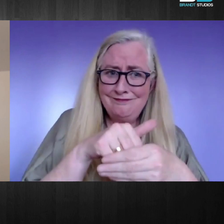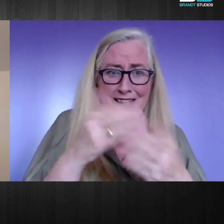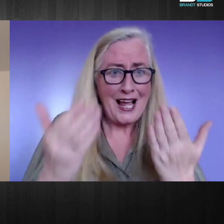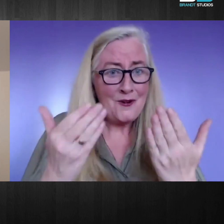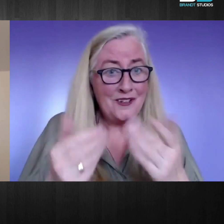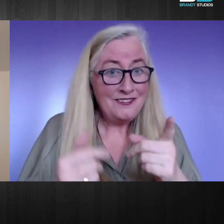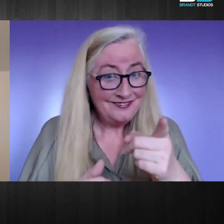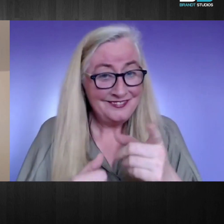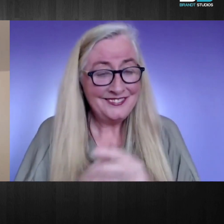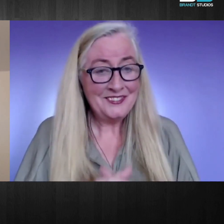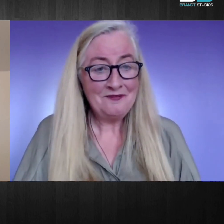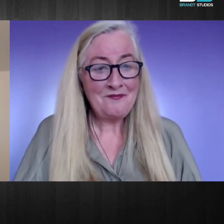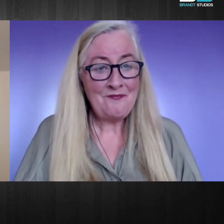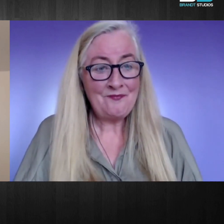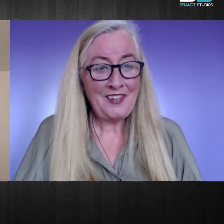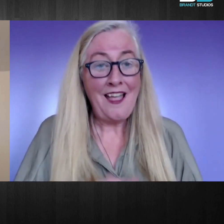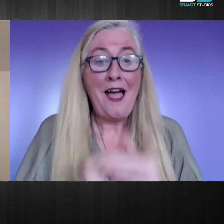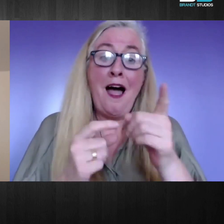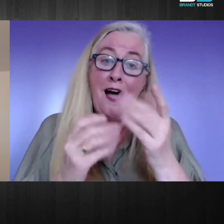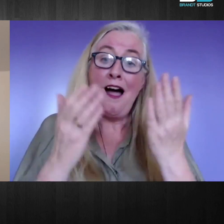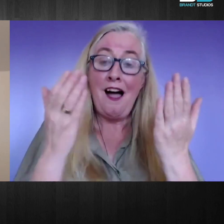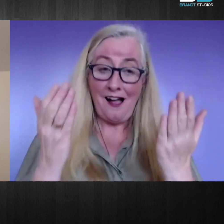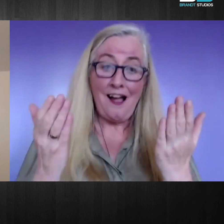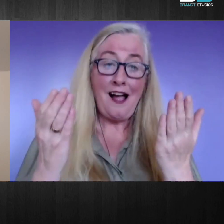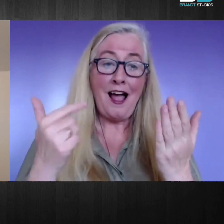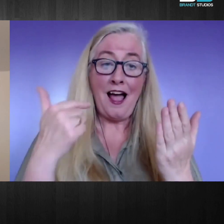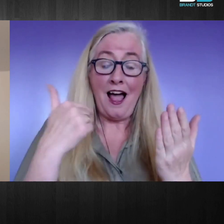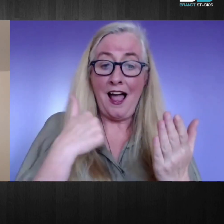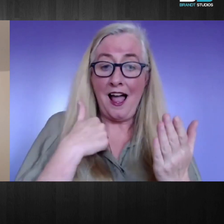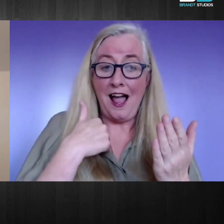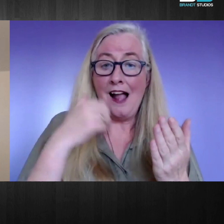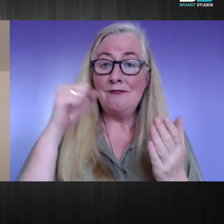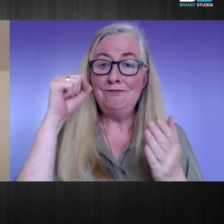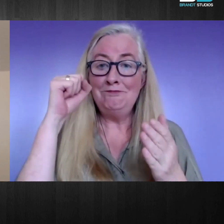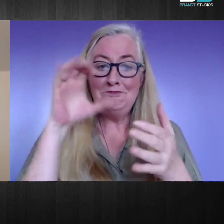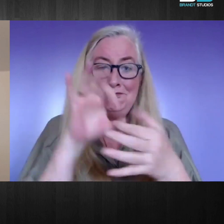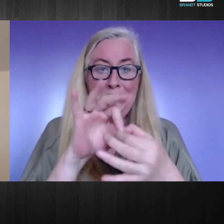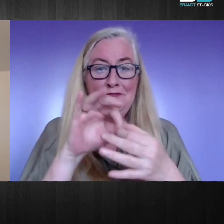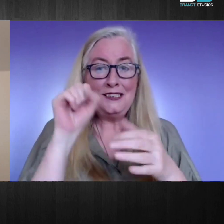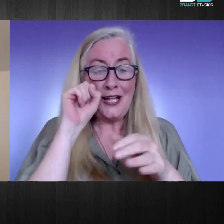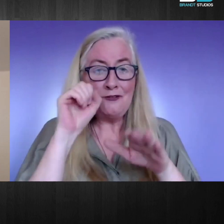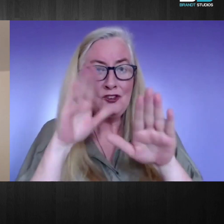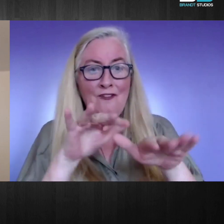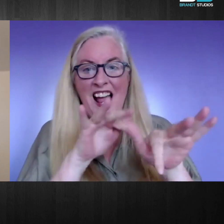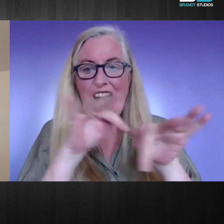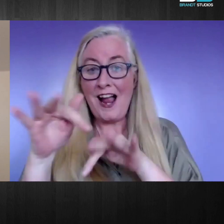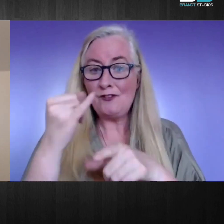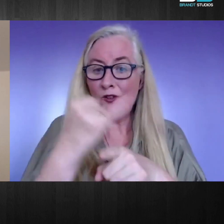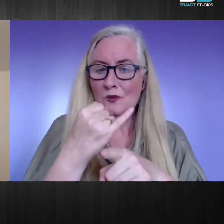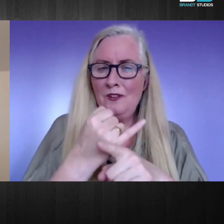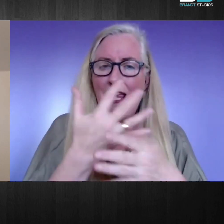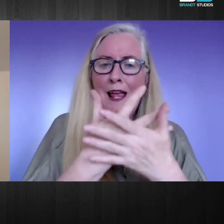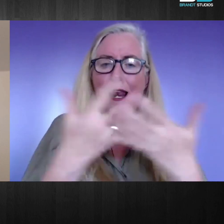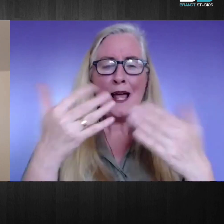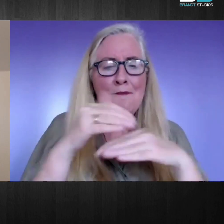well, I firstly came in contact with Sound Surfers after school. I had a lot of friends that were into rap music, and